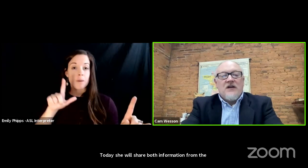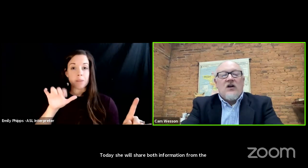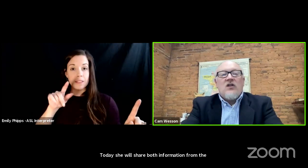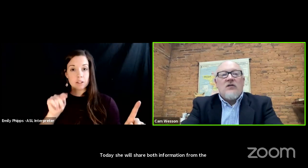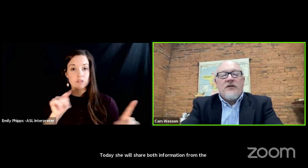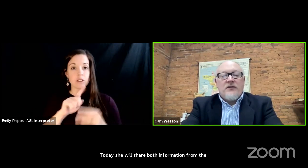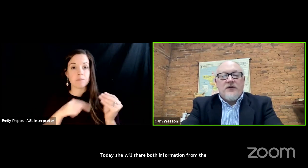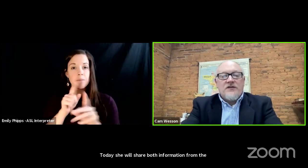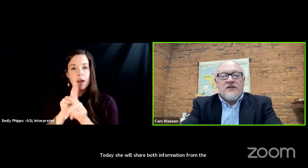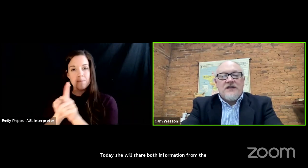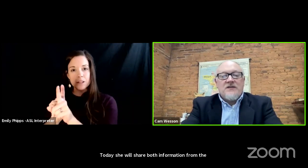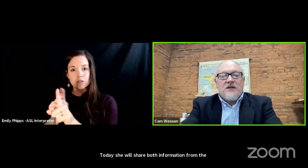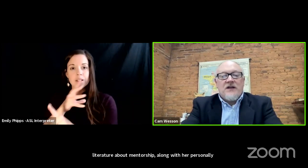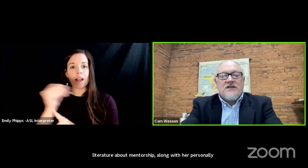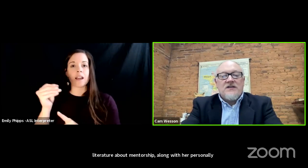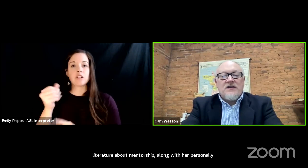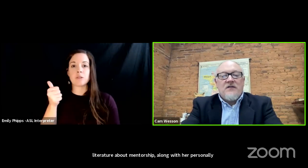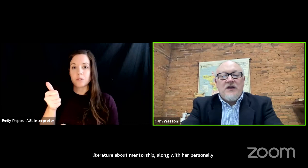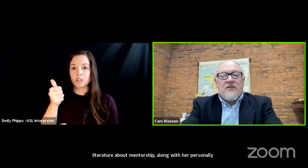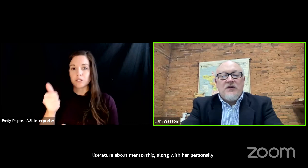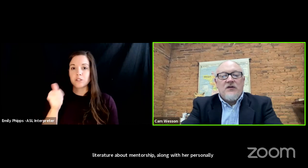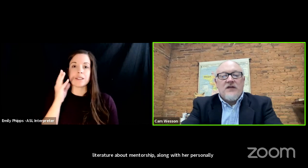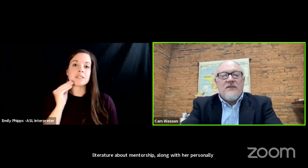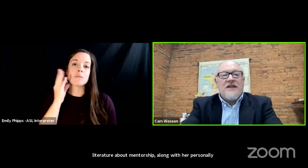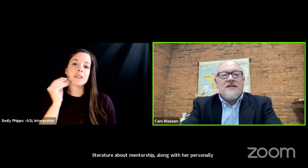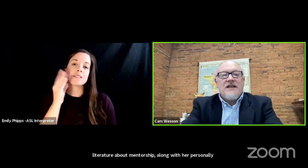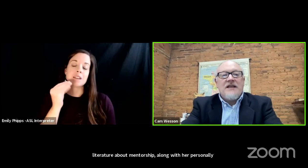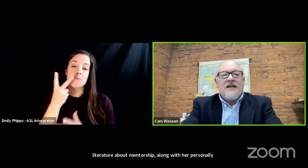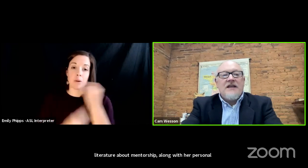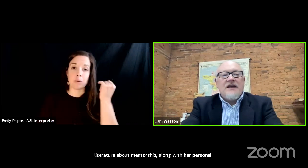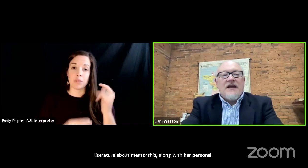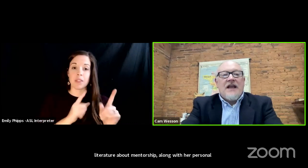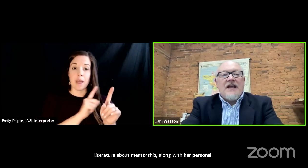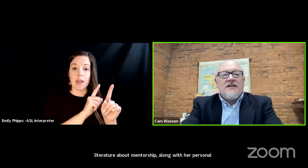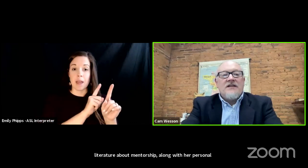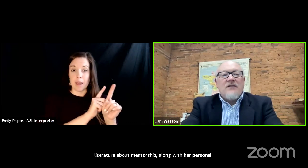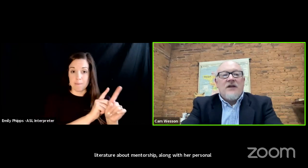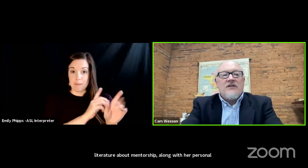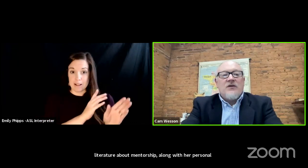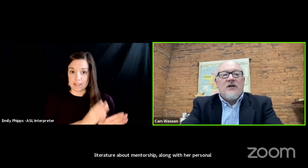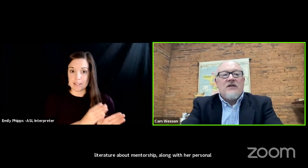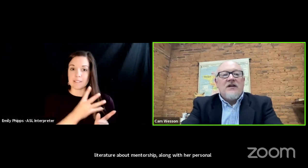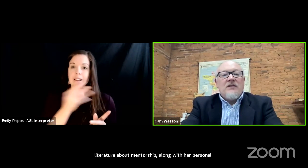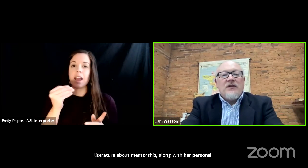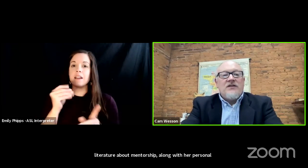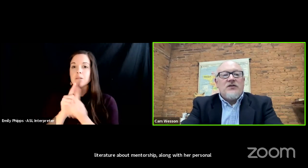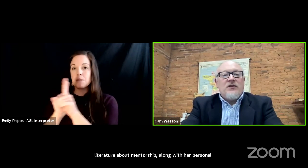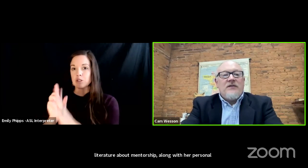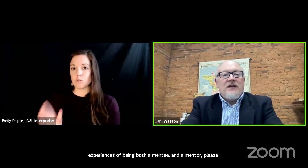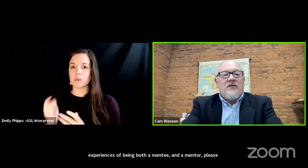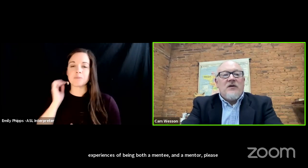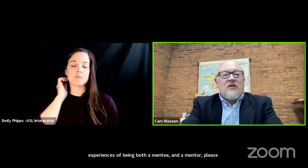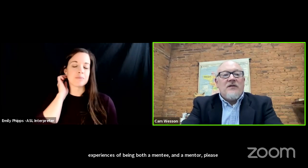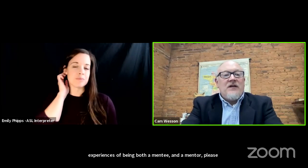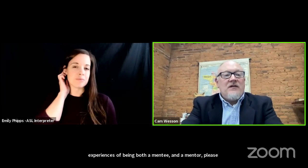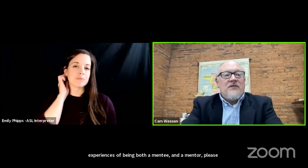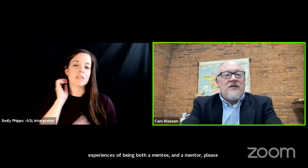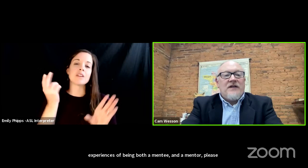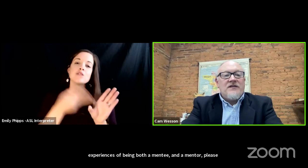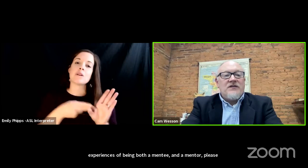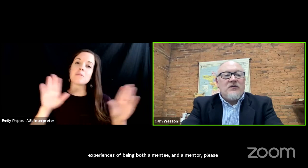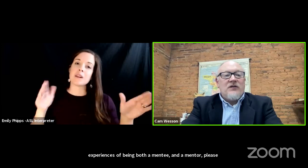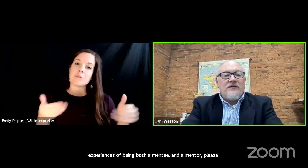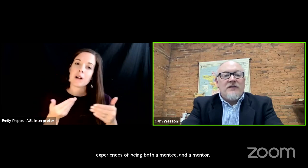mentorship, along with her personal experiences of being both a mentee and a mentor. Please join me in